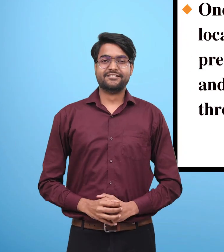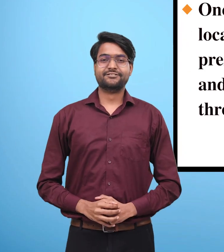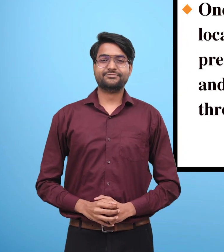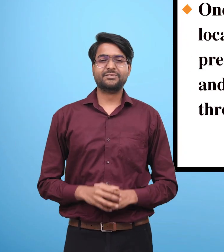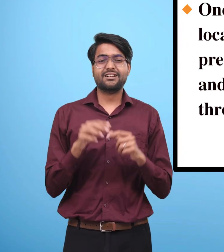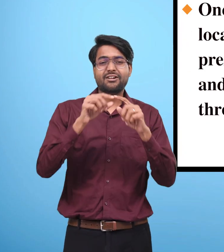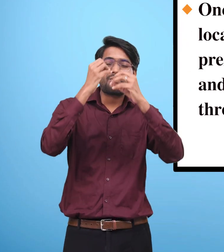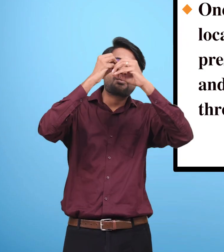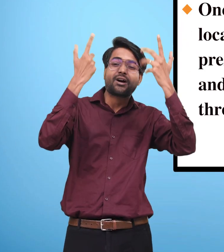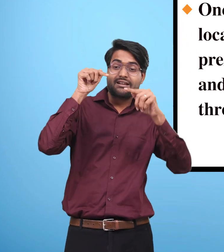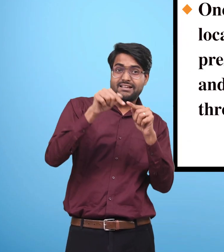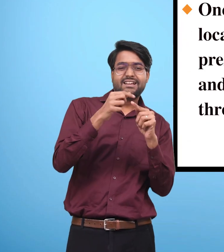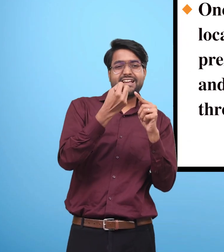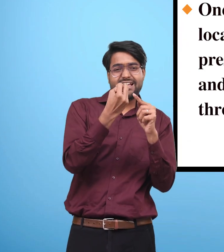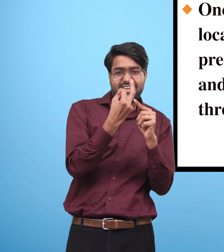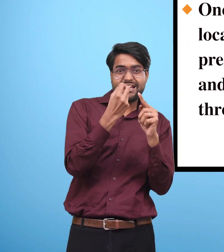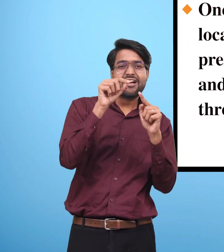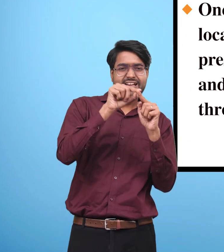these towards the north.